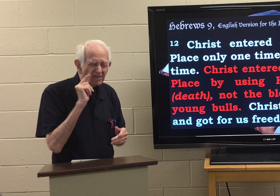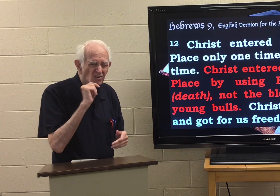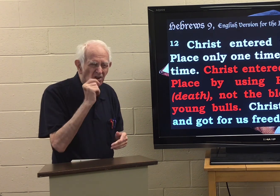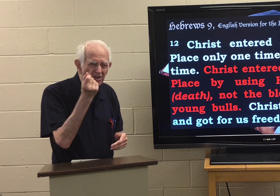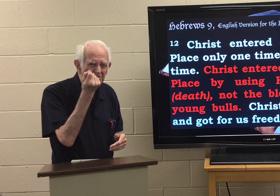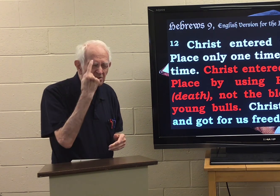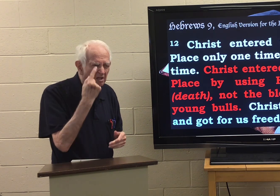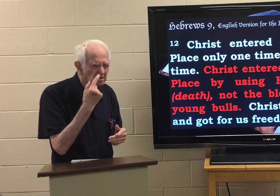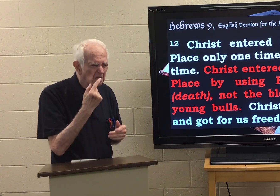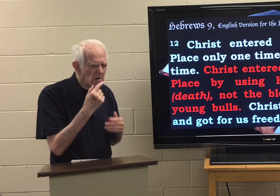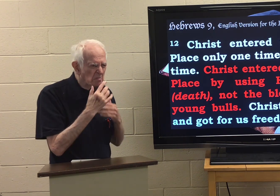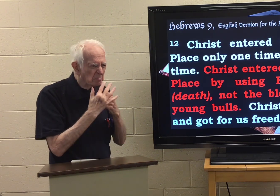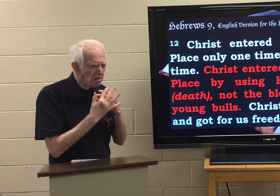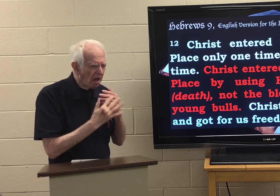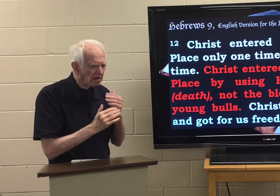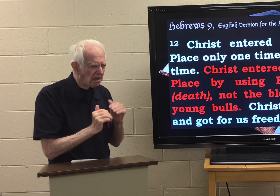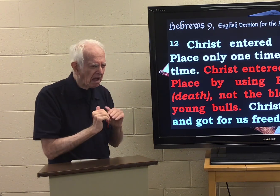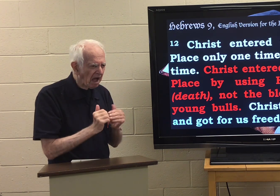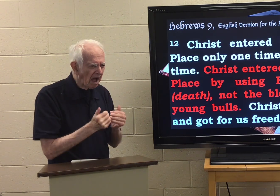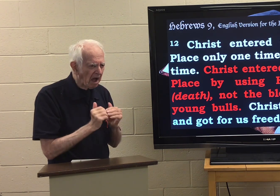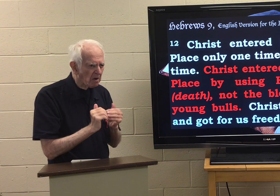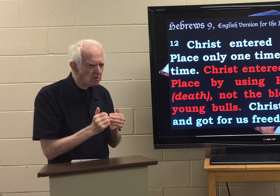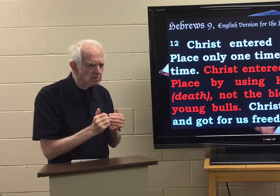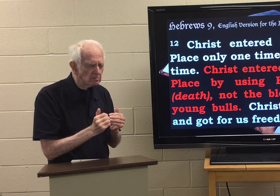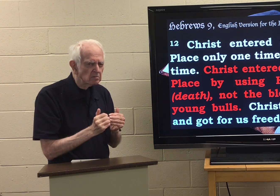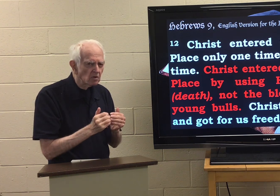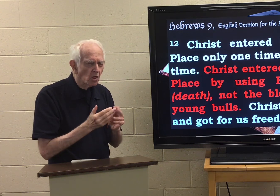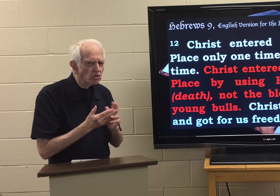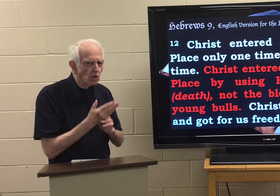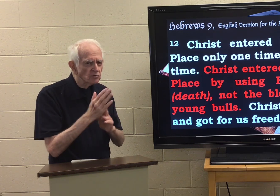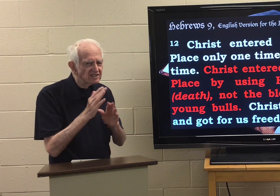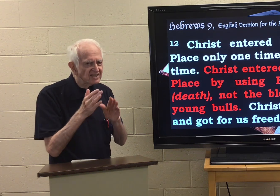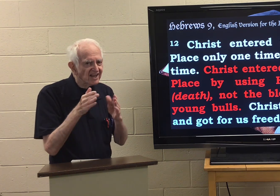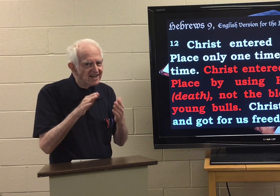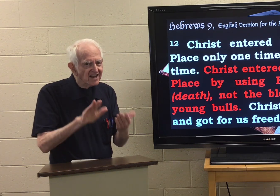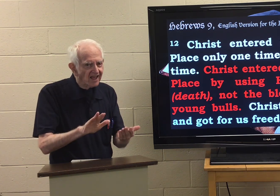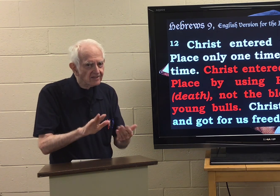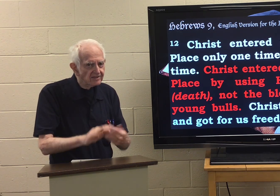Some deaf don't understand. Blood? How? Through his death.